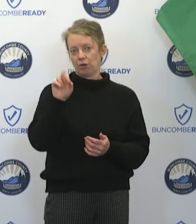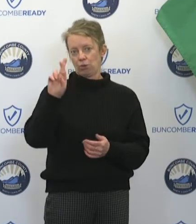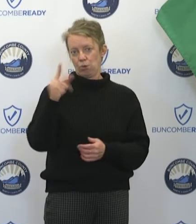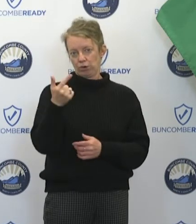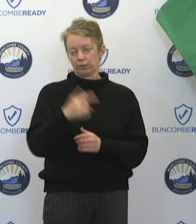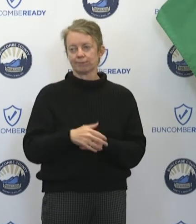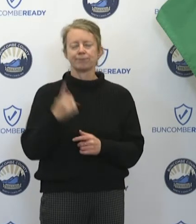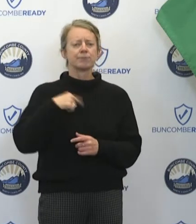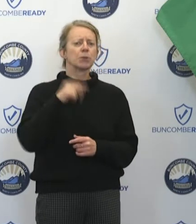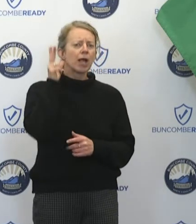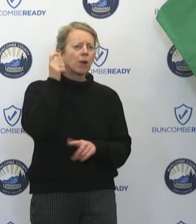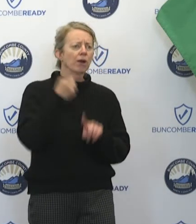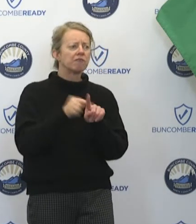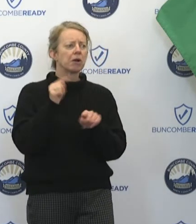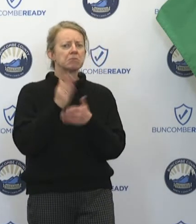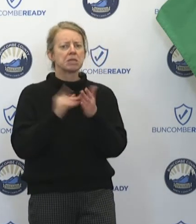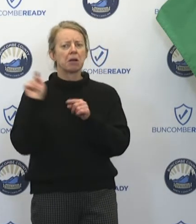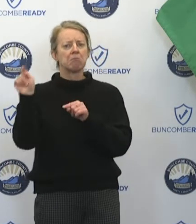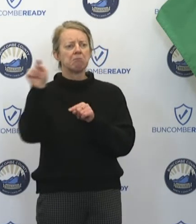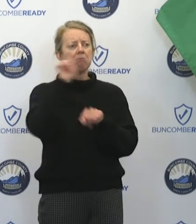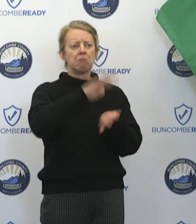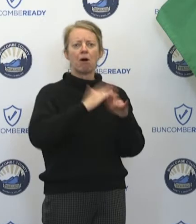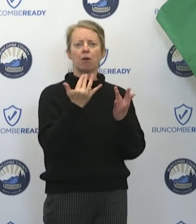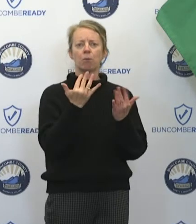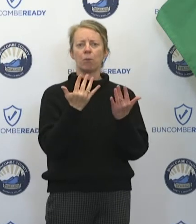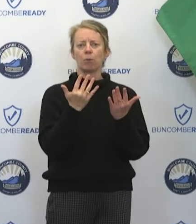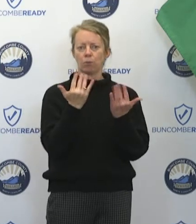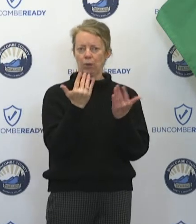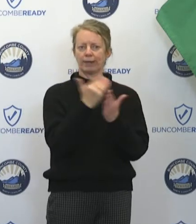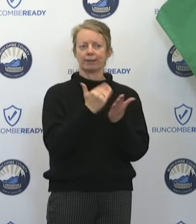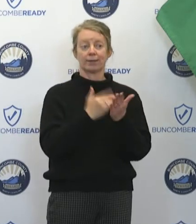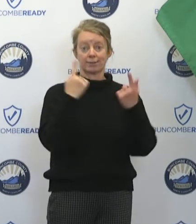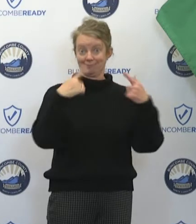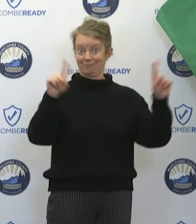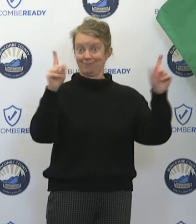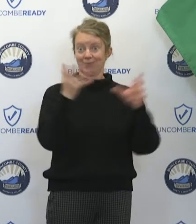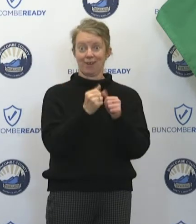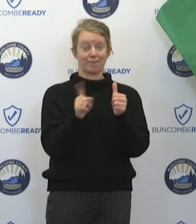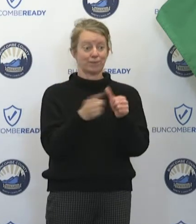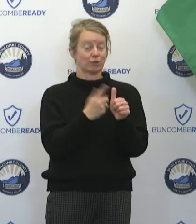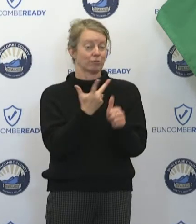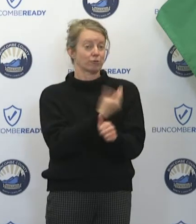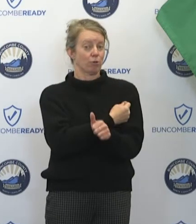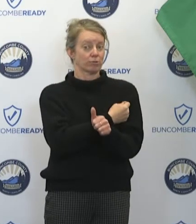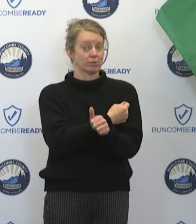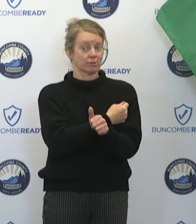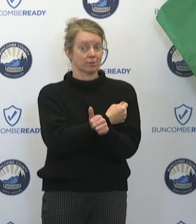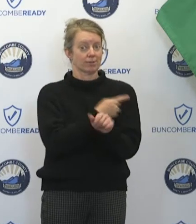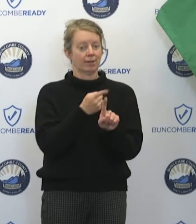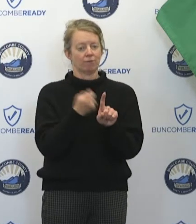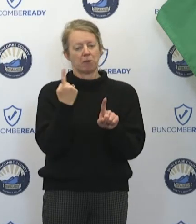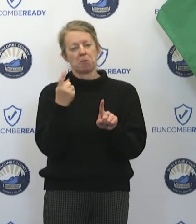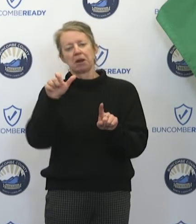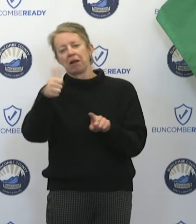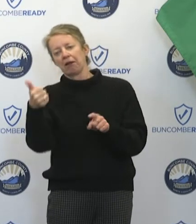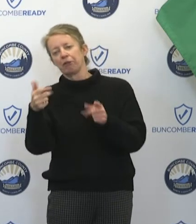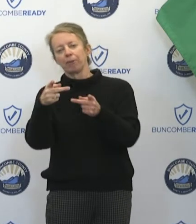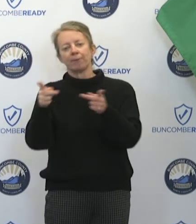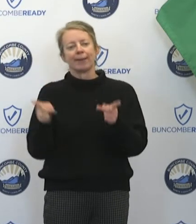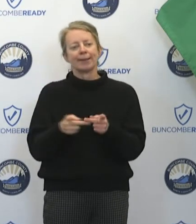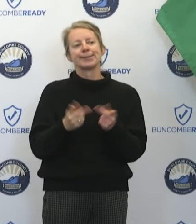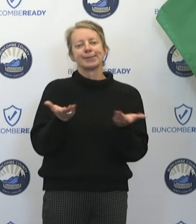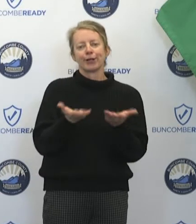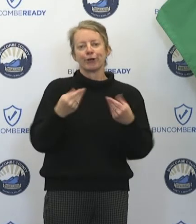We are hearing from some folks who are on the wait list that they have been able to receive their first dose of vaccine from one of our other providers in the